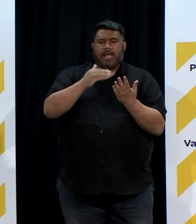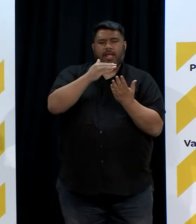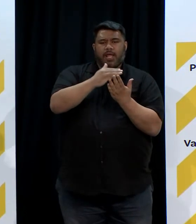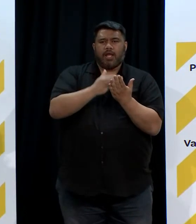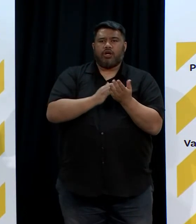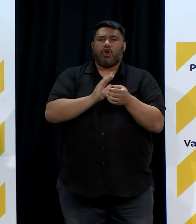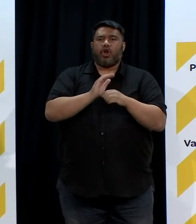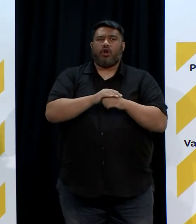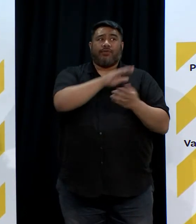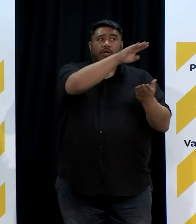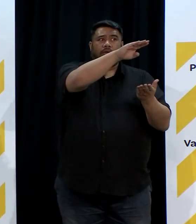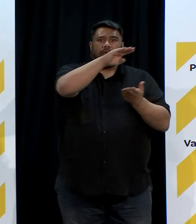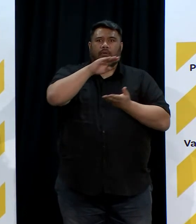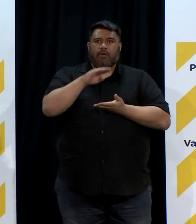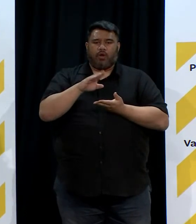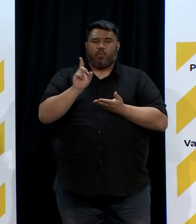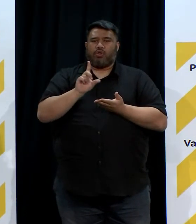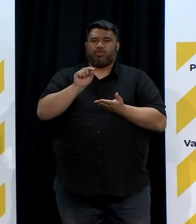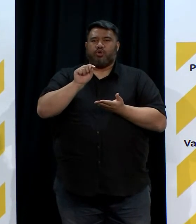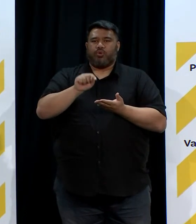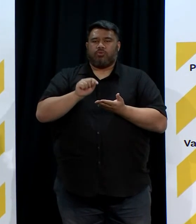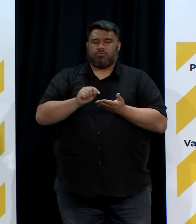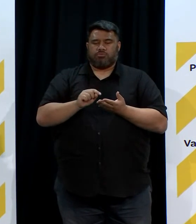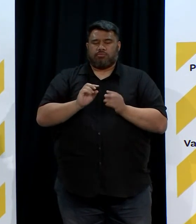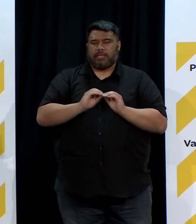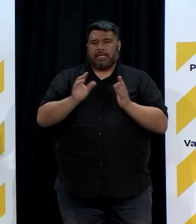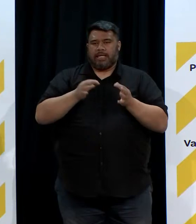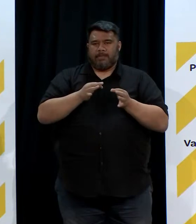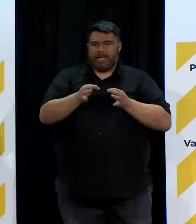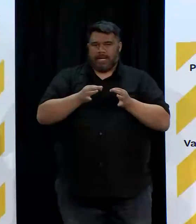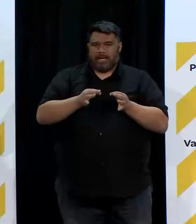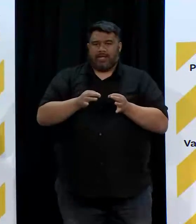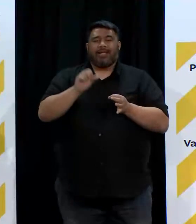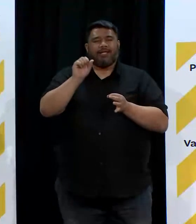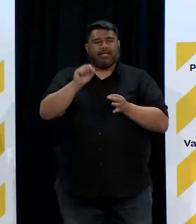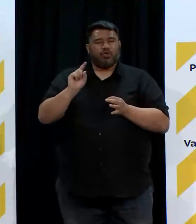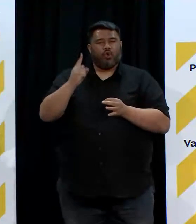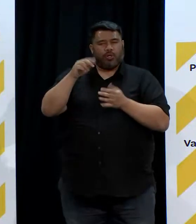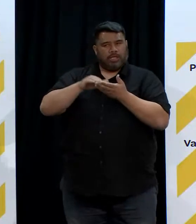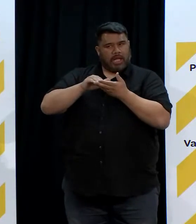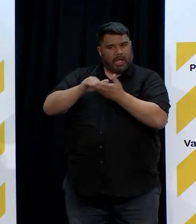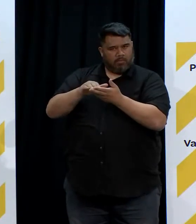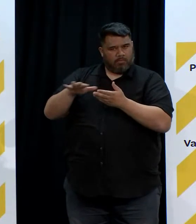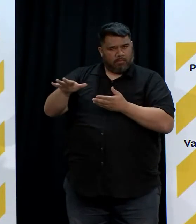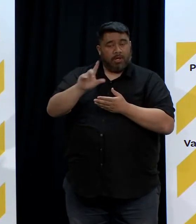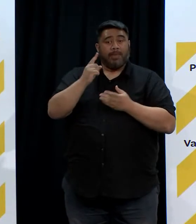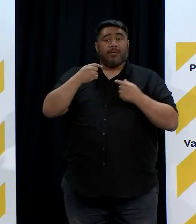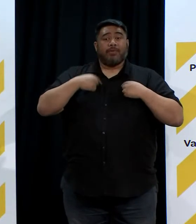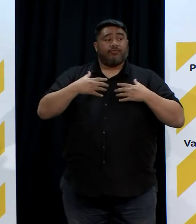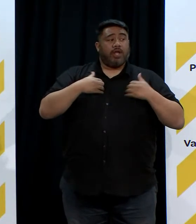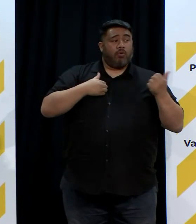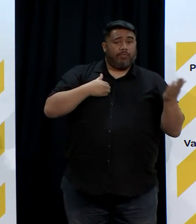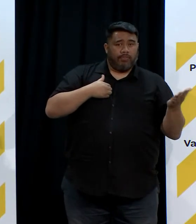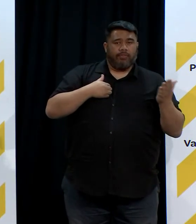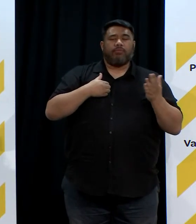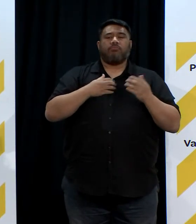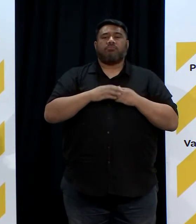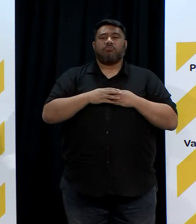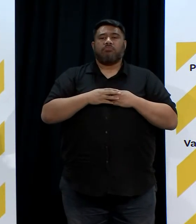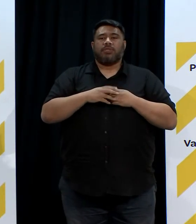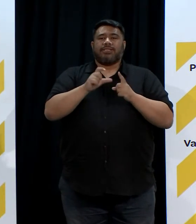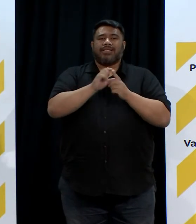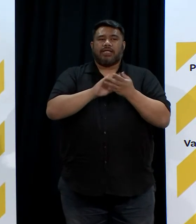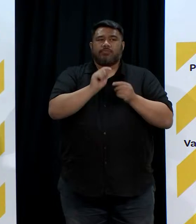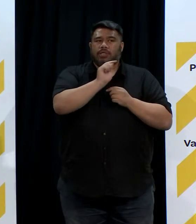strategy. Obviously, there's a big focus on Auckland in any event, but the Ministry of Health works closely with district health boards around the